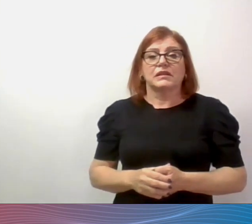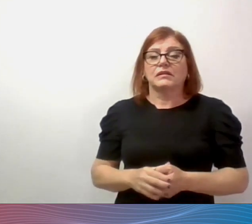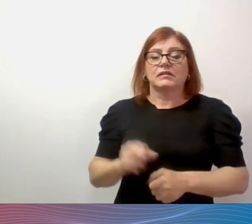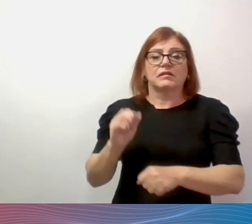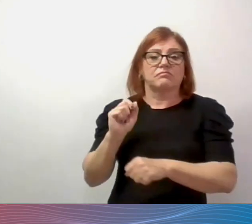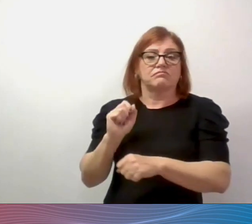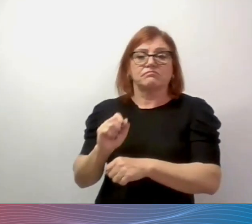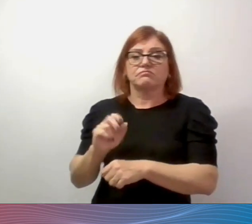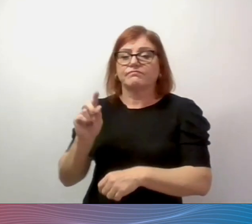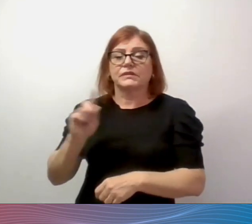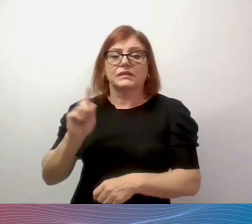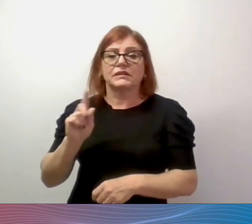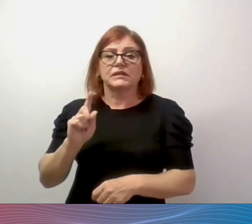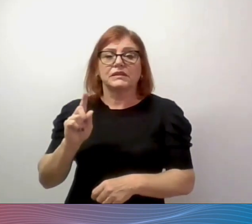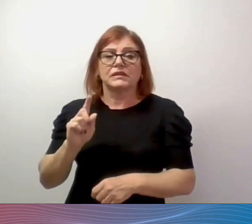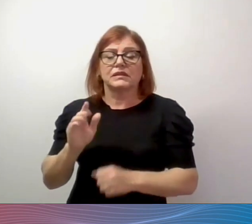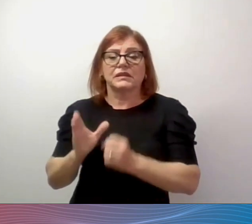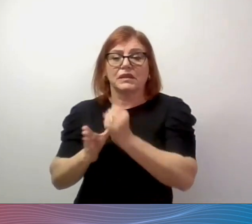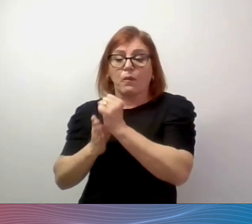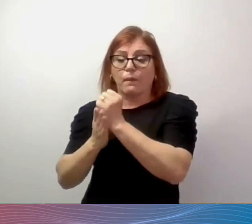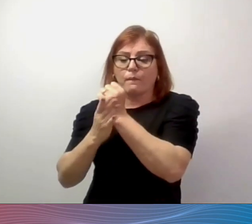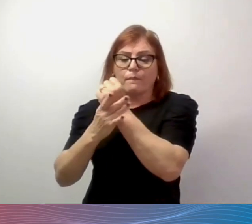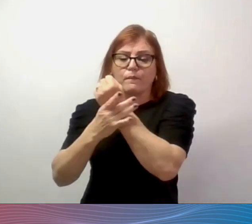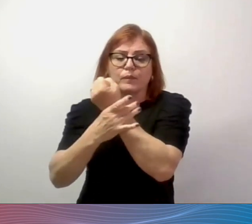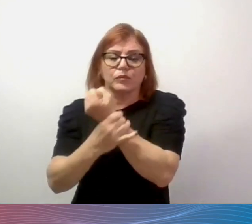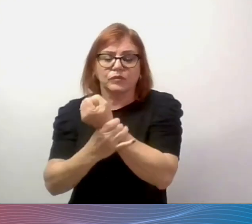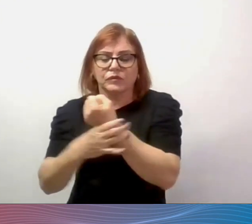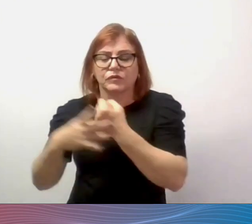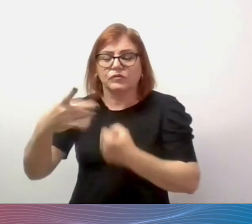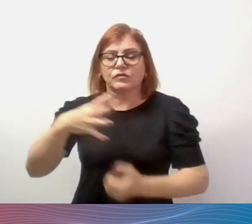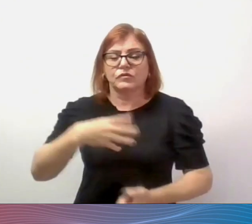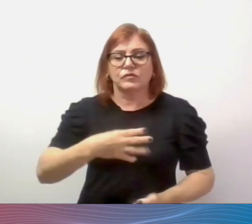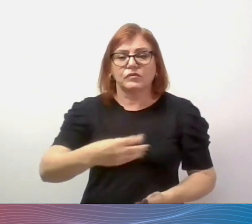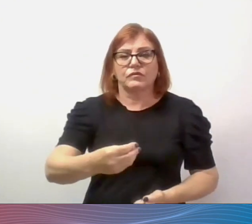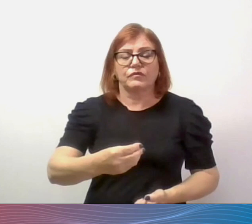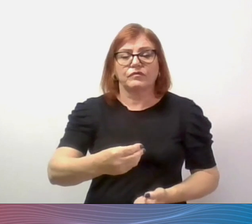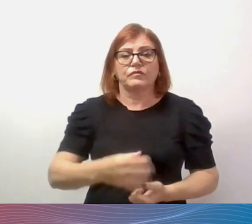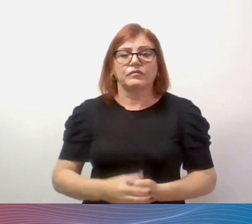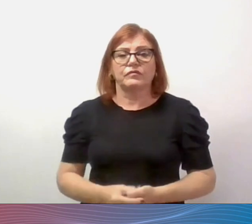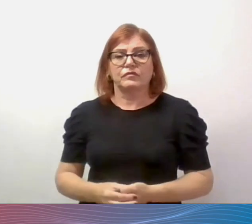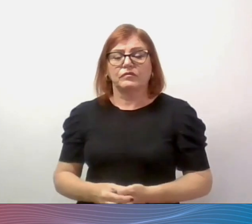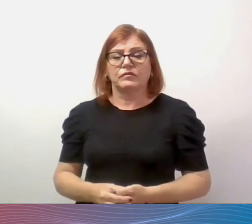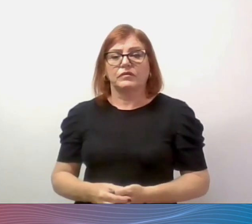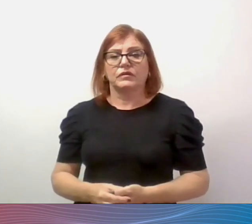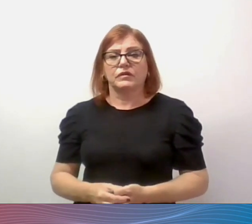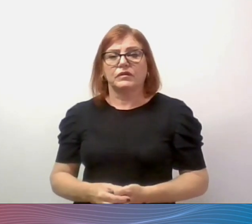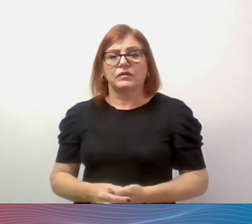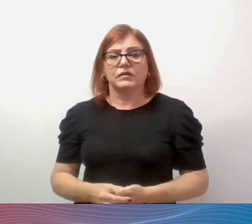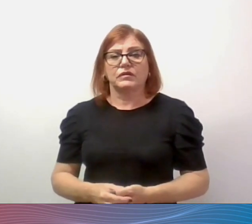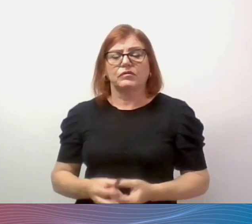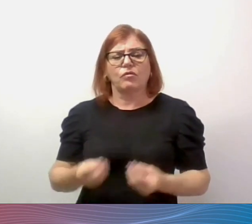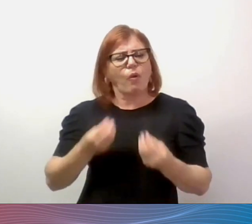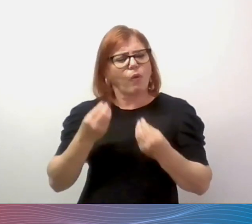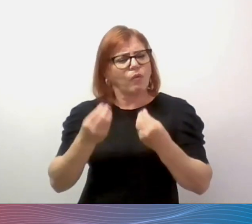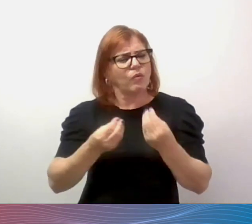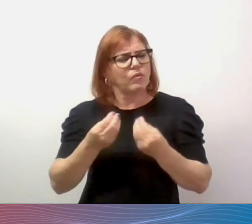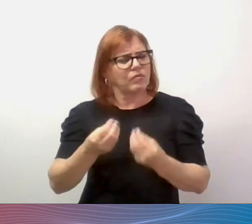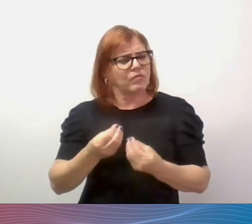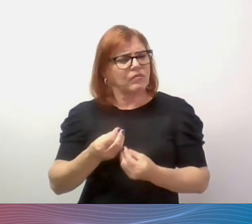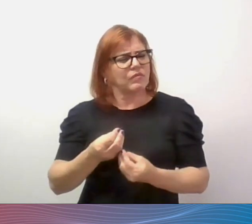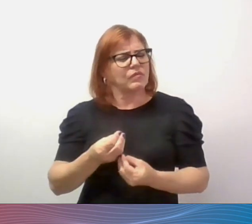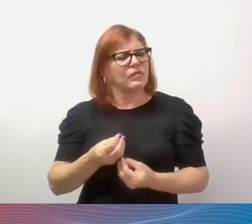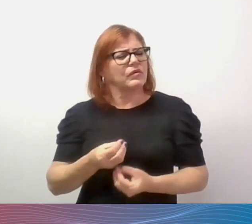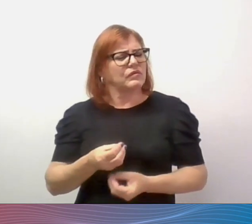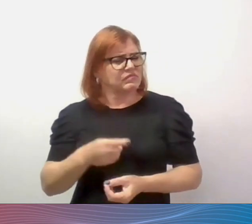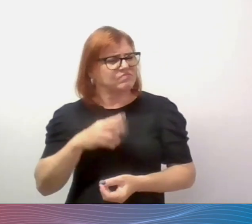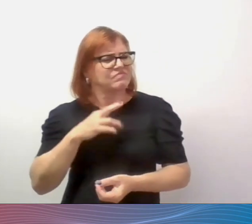ver o filho vir salvar o homem e o homem maltratar? Do you think it pleases God to